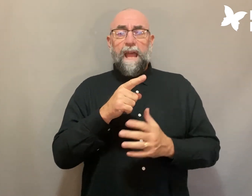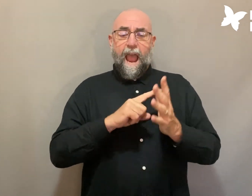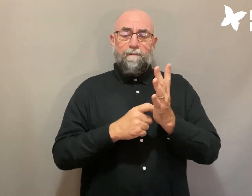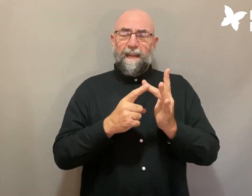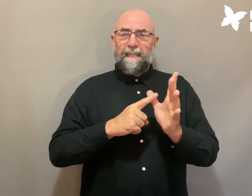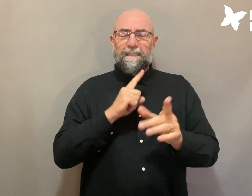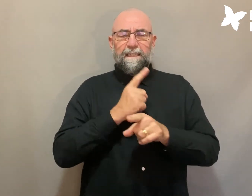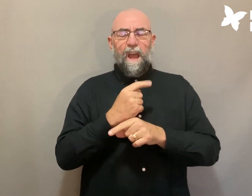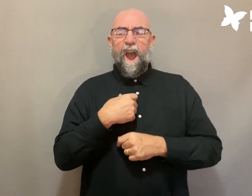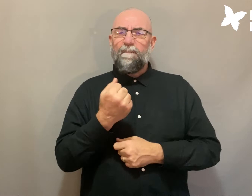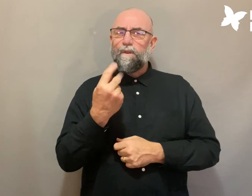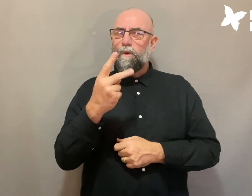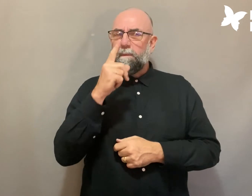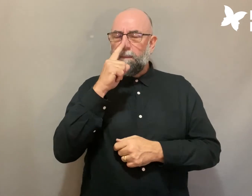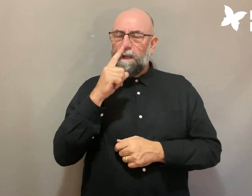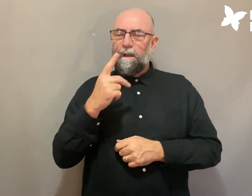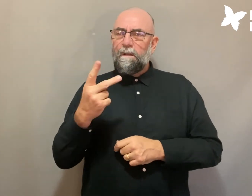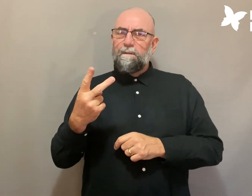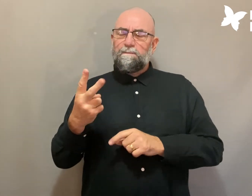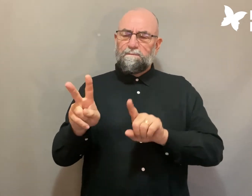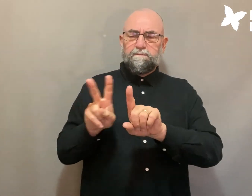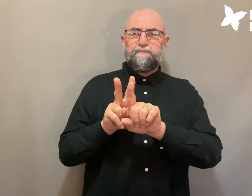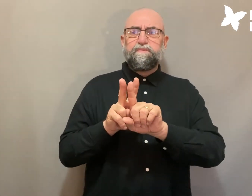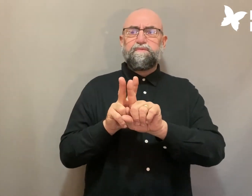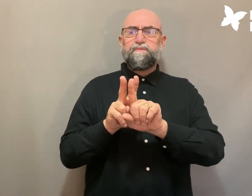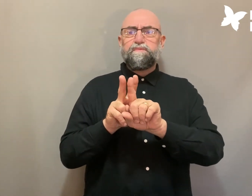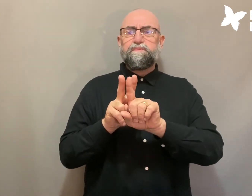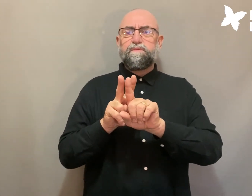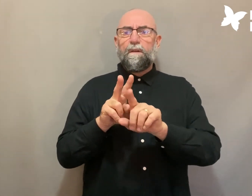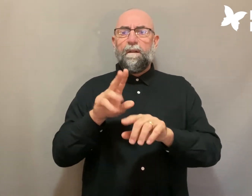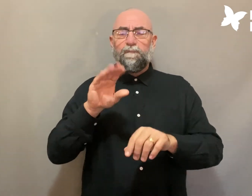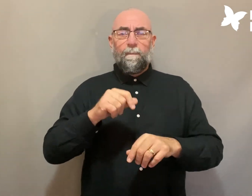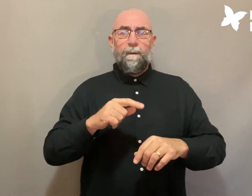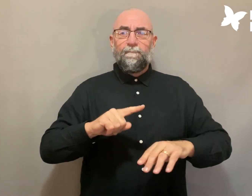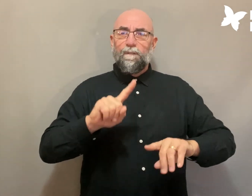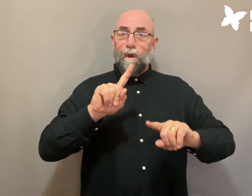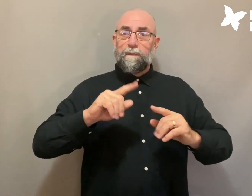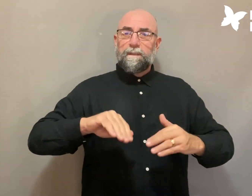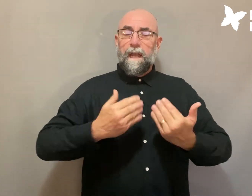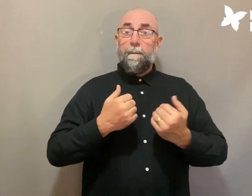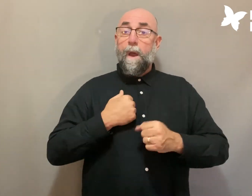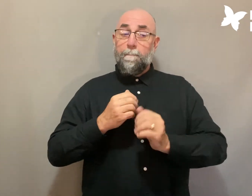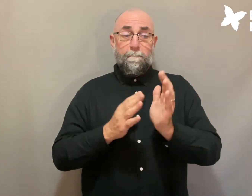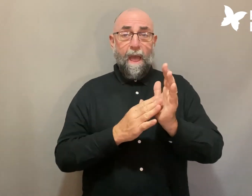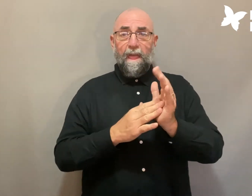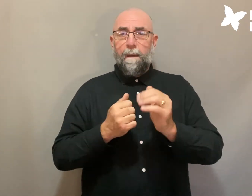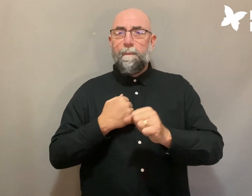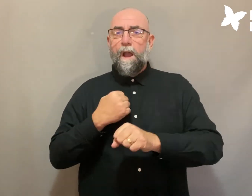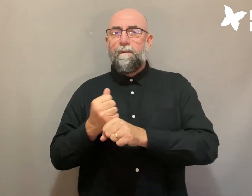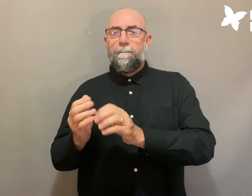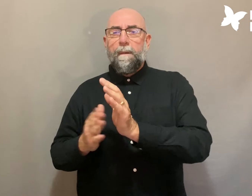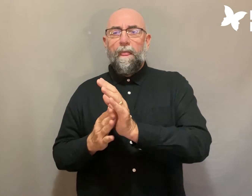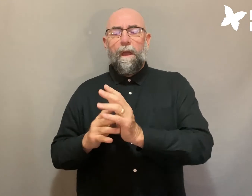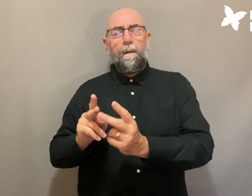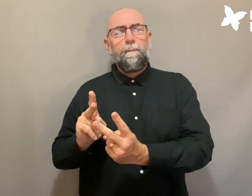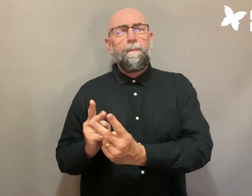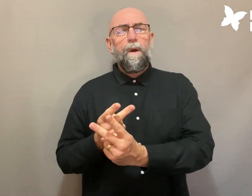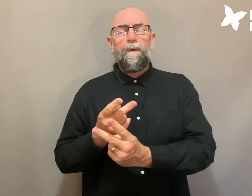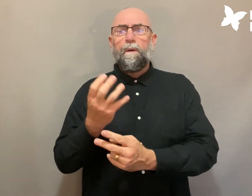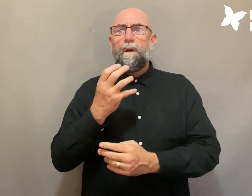life stick by me since day one, and that's my mum and my nan. I honestly believe in soulmates, and those